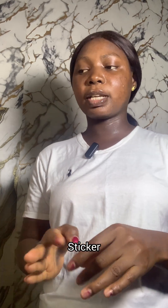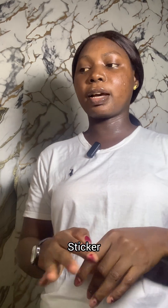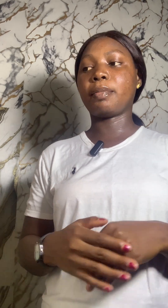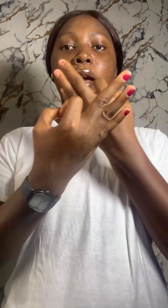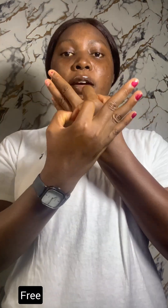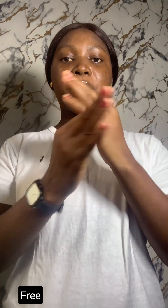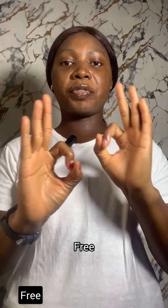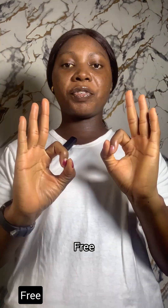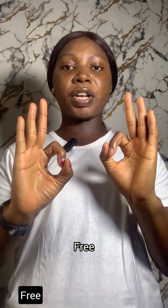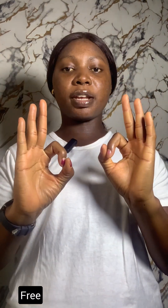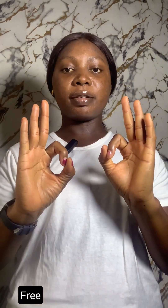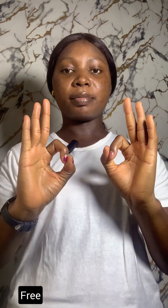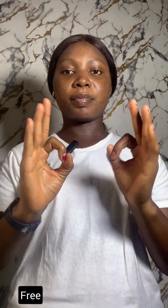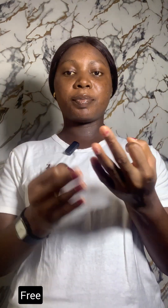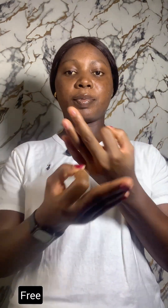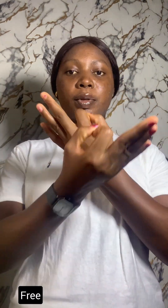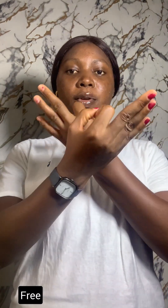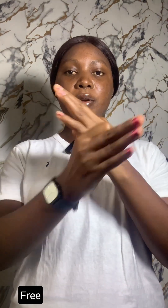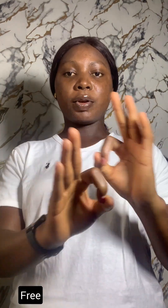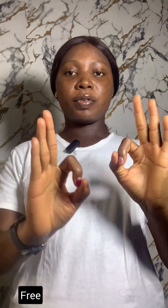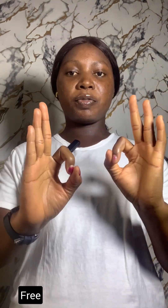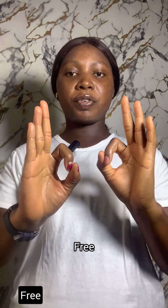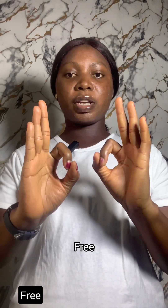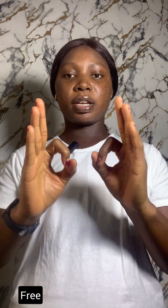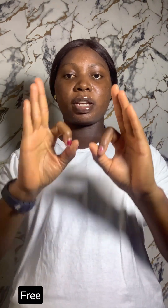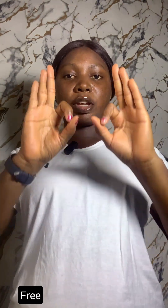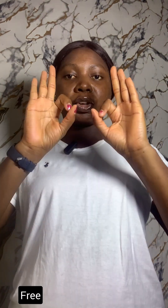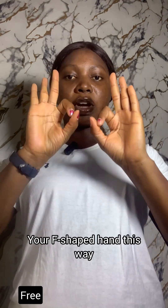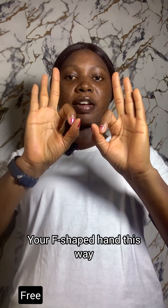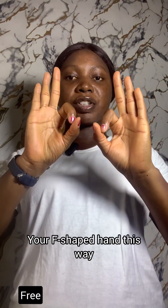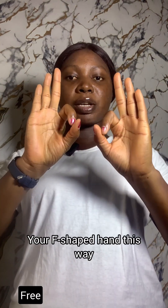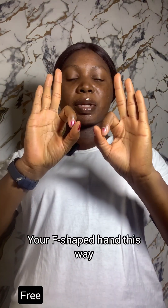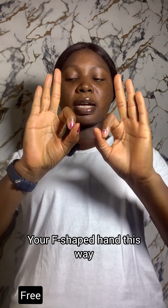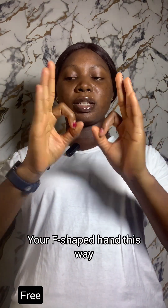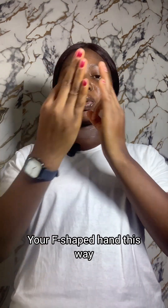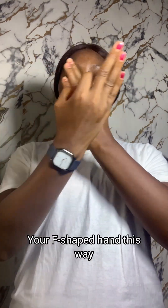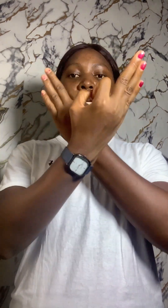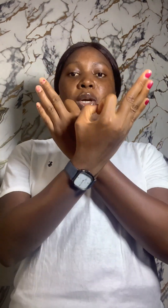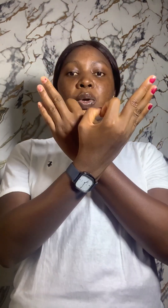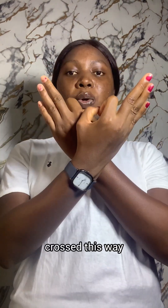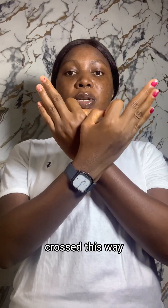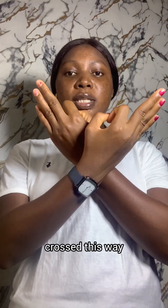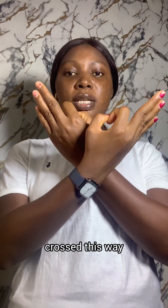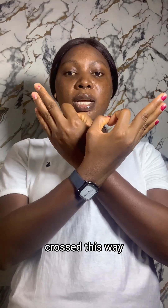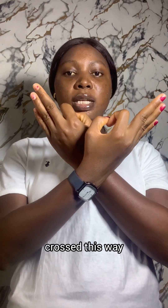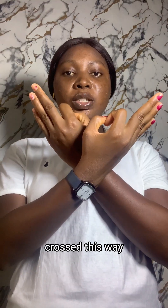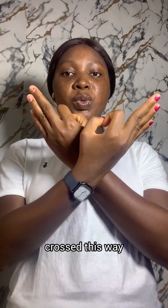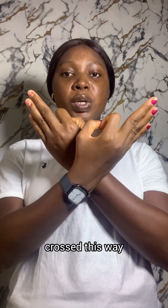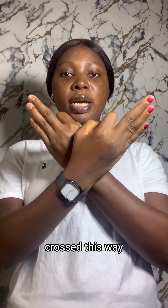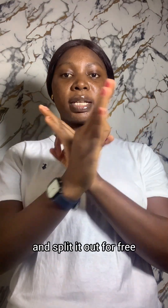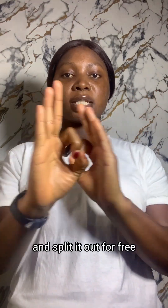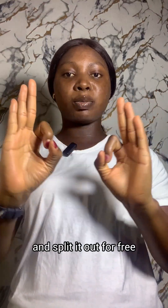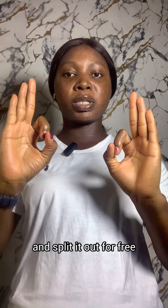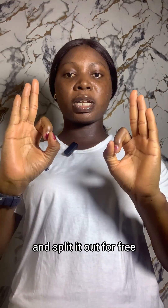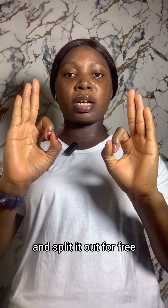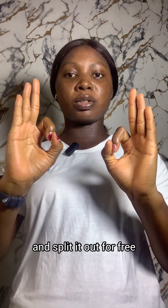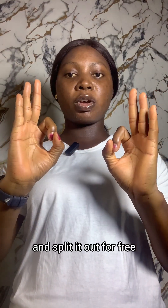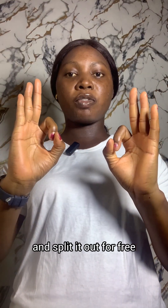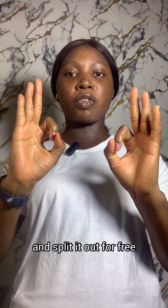sticker. Free, free. Your F-shaped hand this way, crossed this way and split it out for